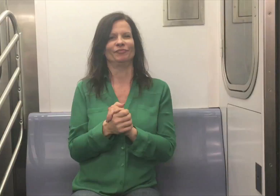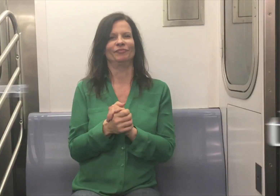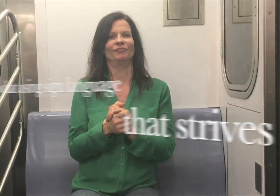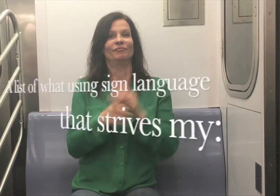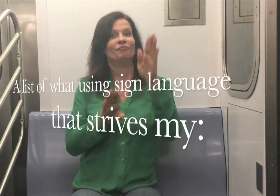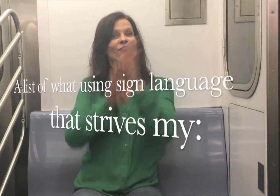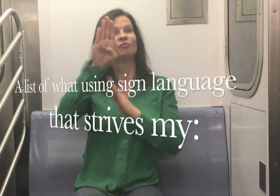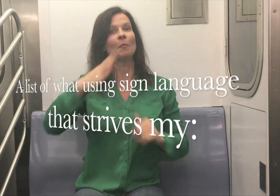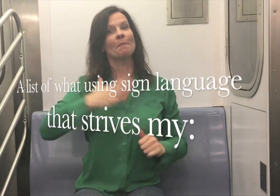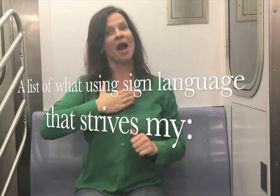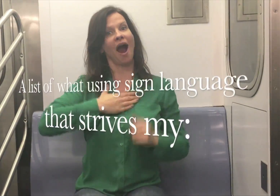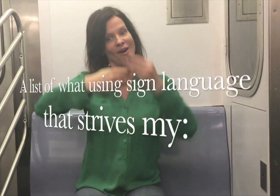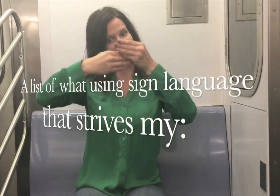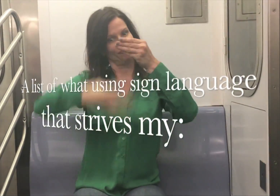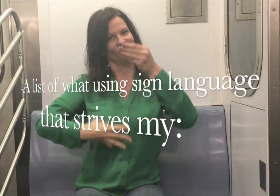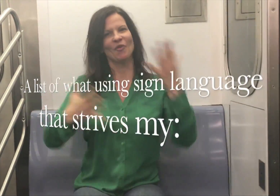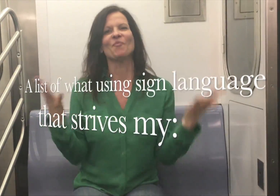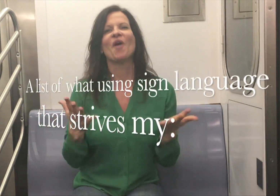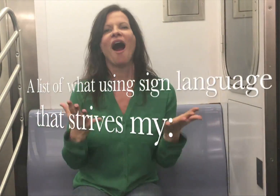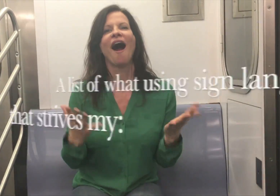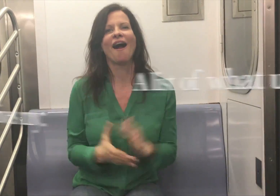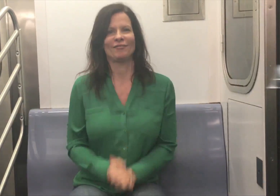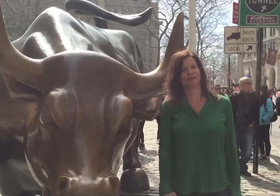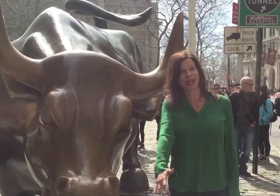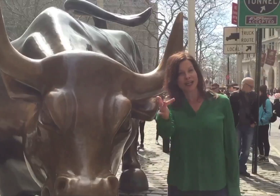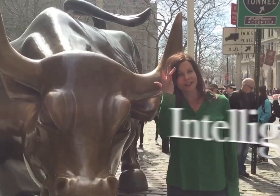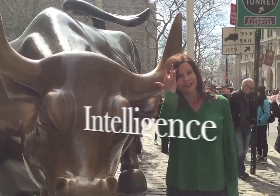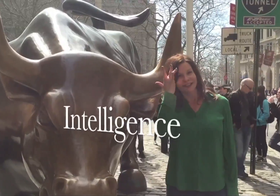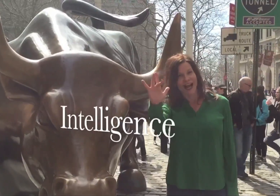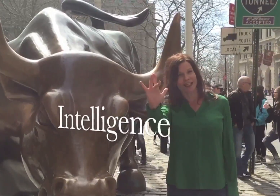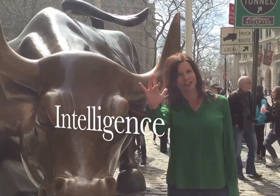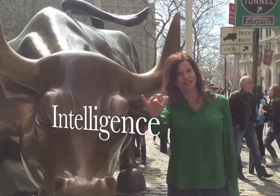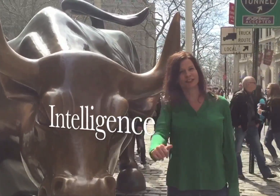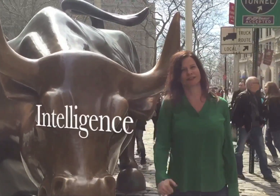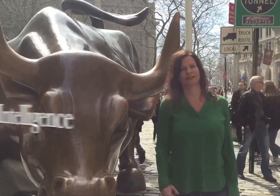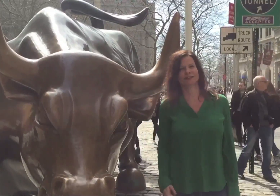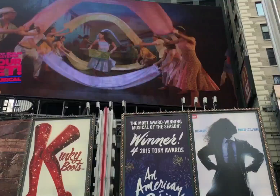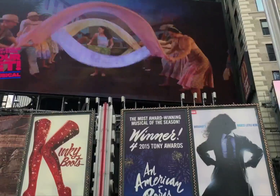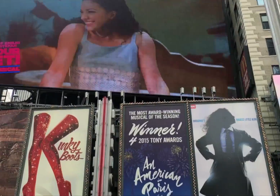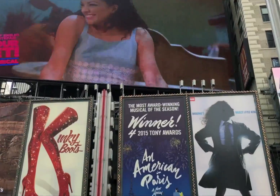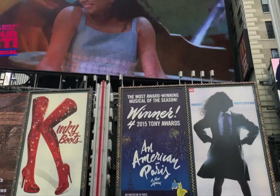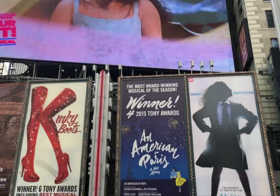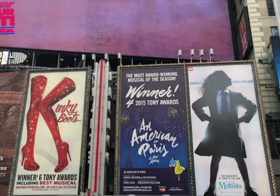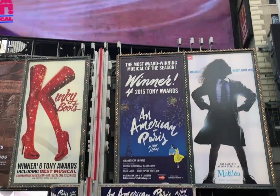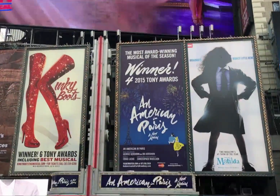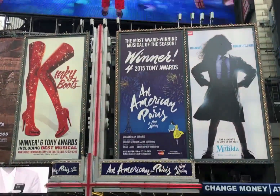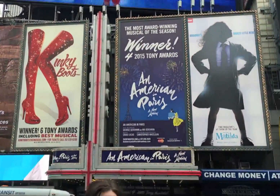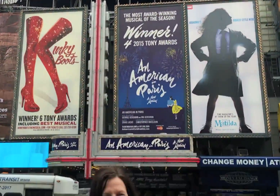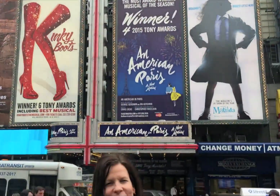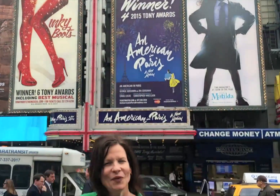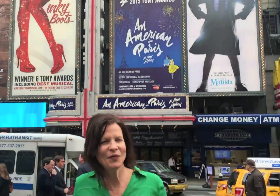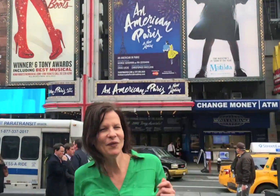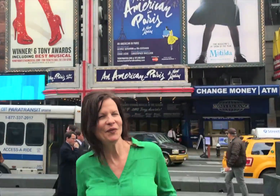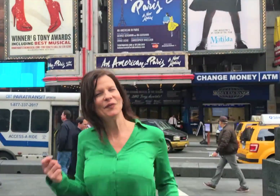Hashtag why I sign. Here's my list for sign language. Intelligence.